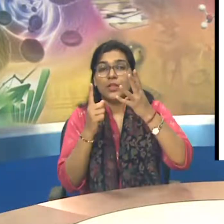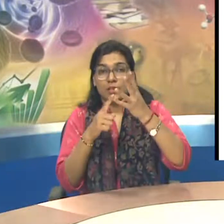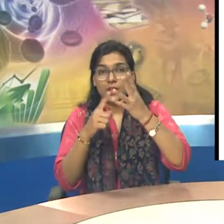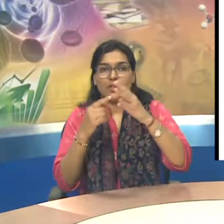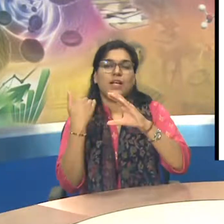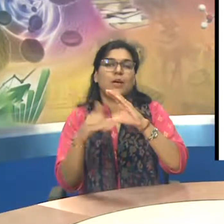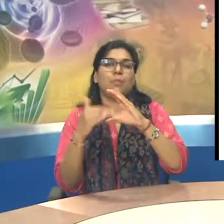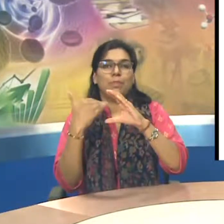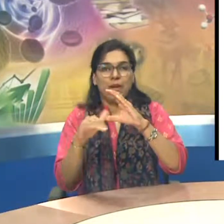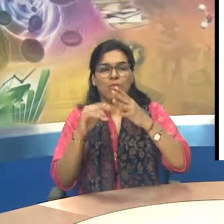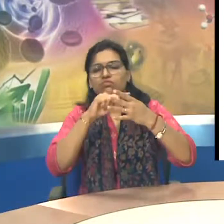telegram,